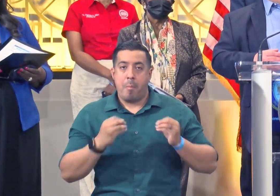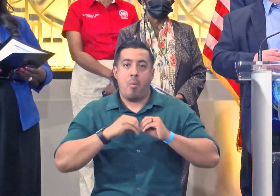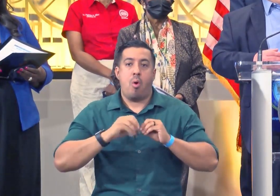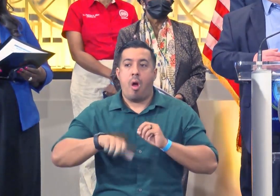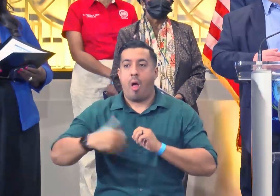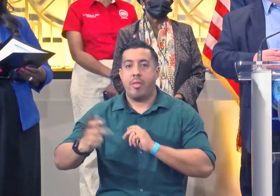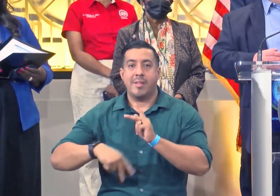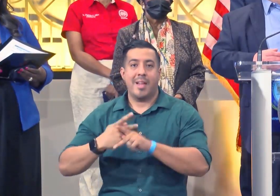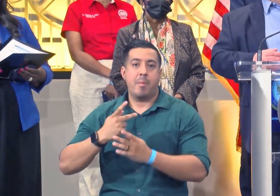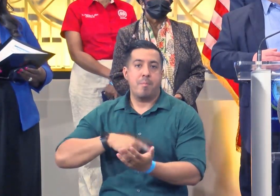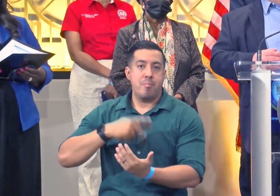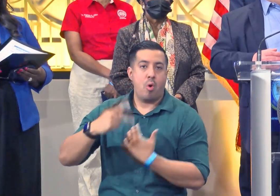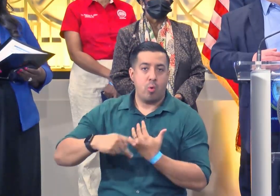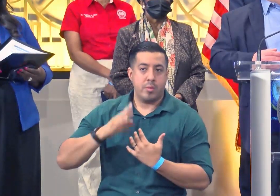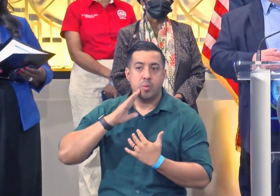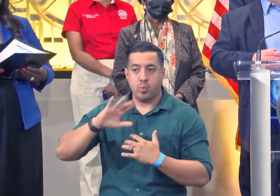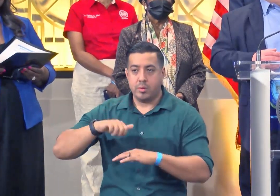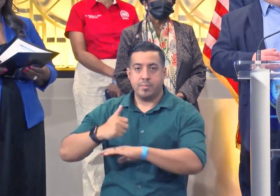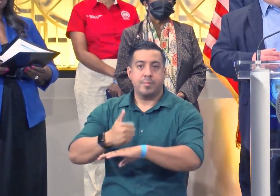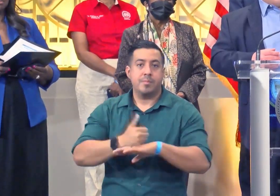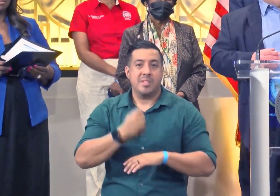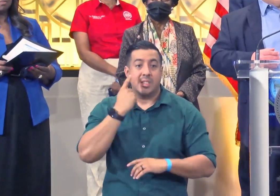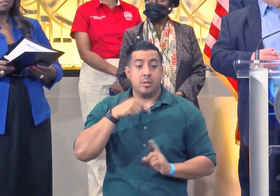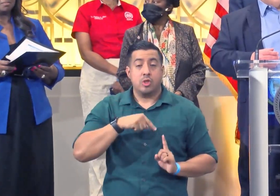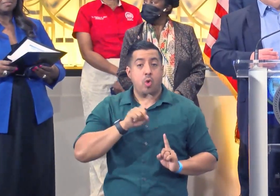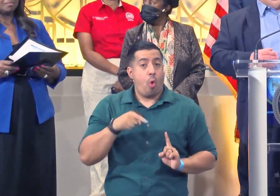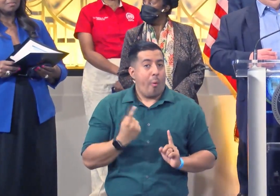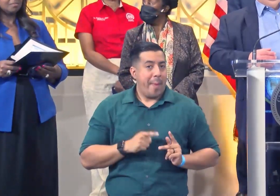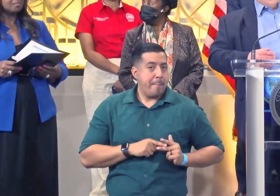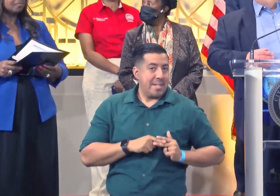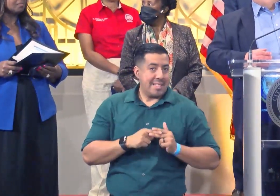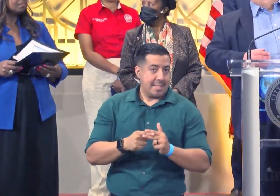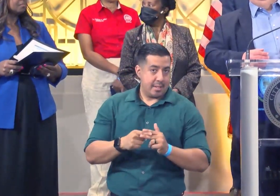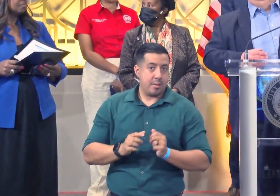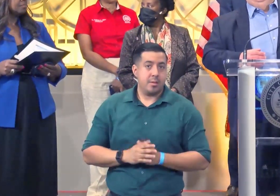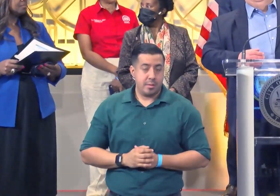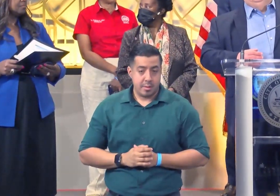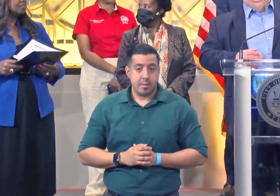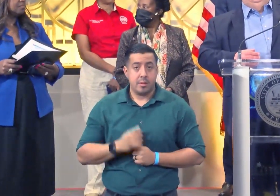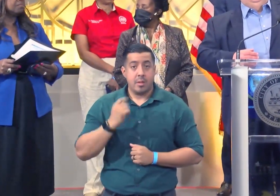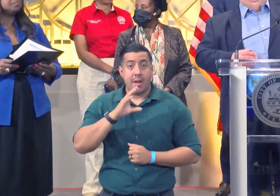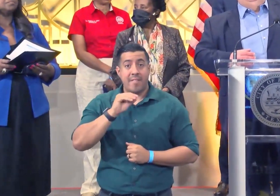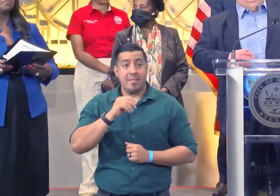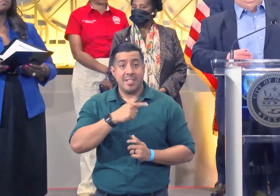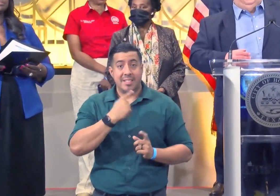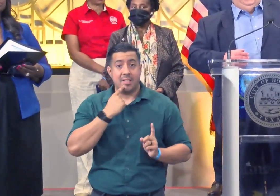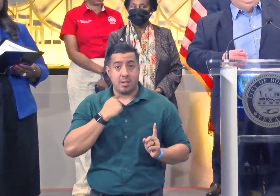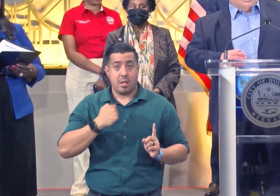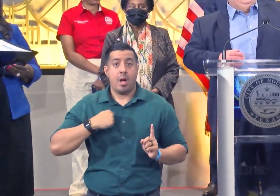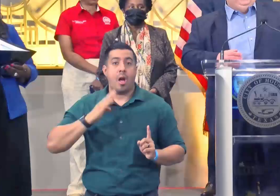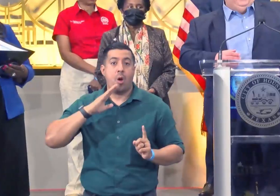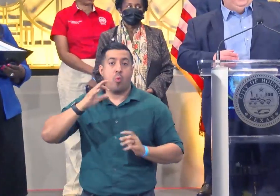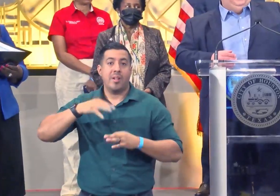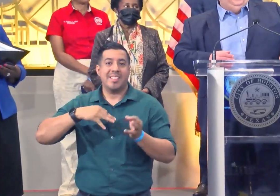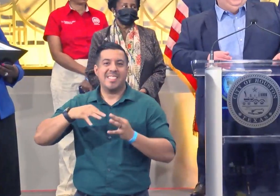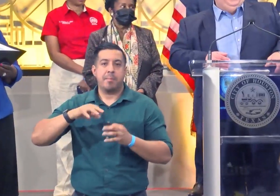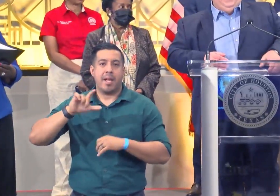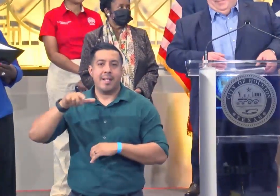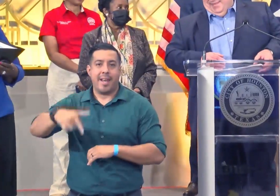other programs that is going to come. This is just the beginning. And as 50 says, I will explain